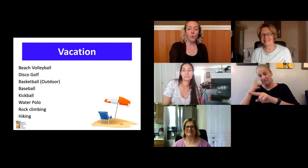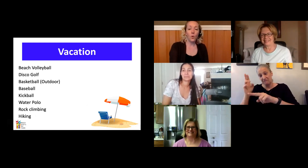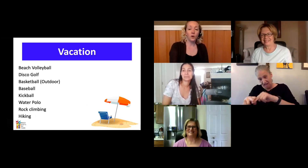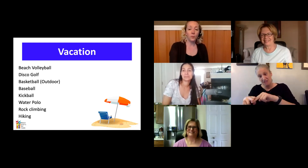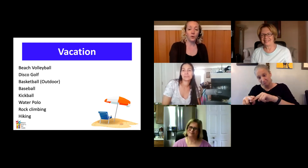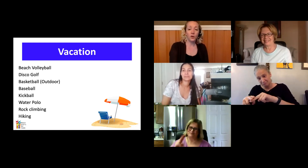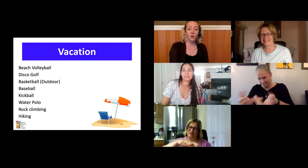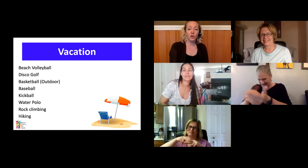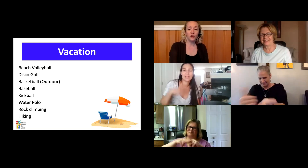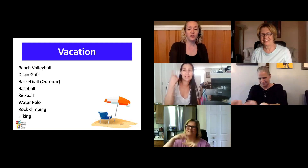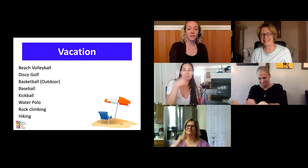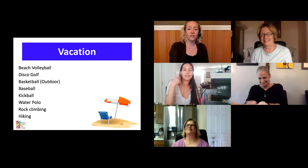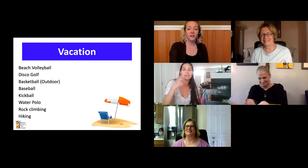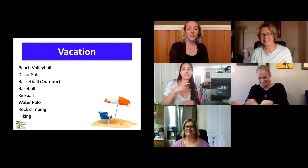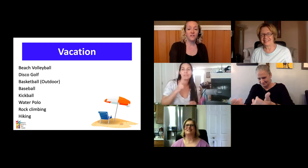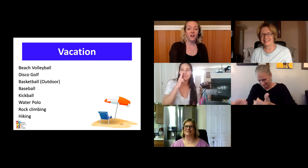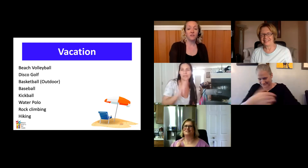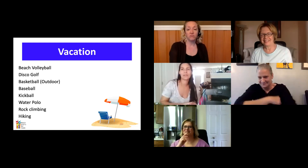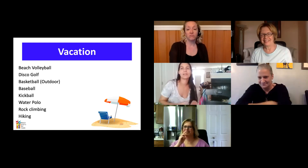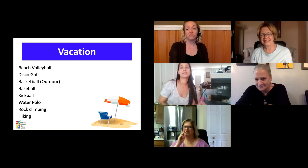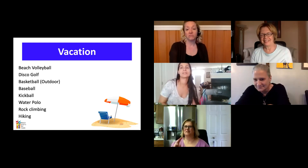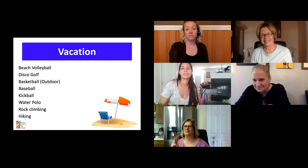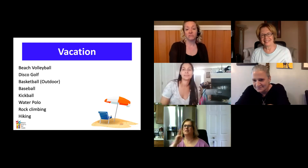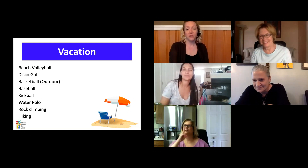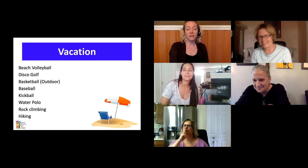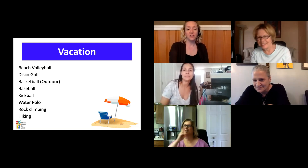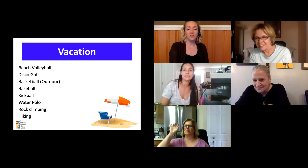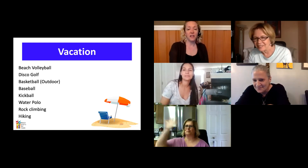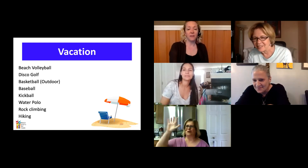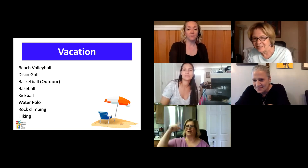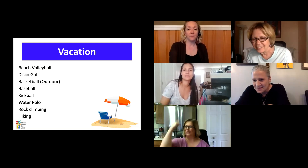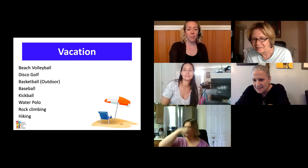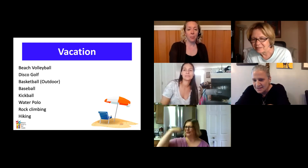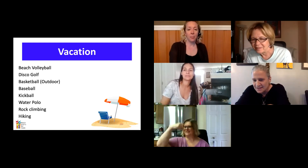looks fun. Okay, let's see you do it again.